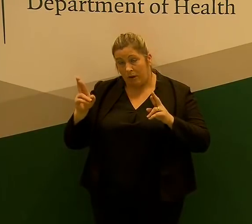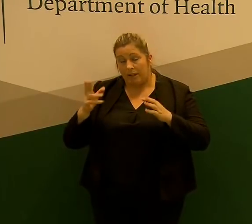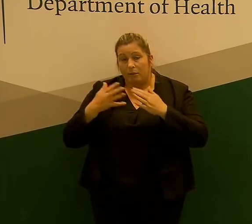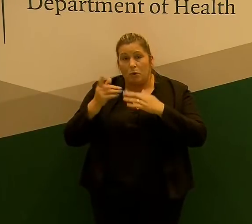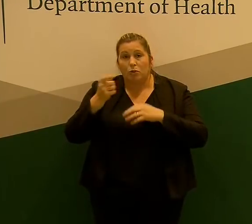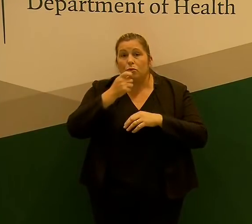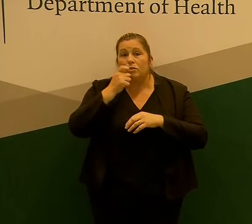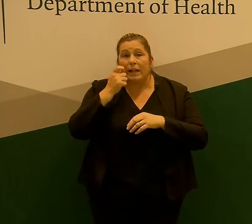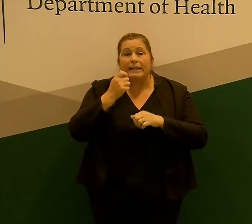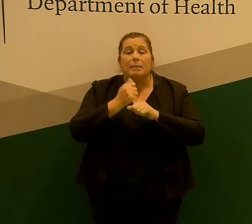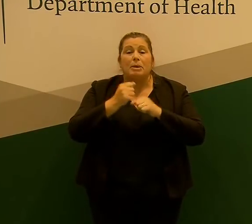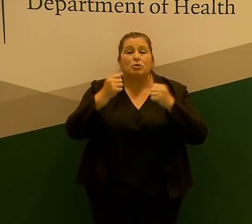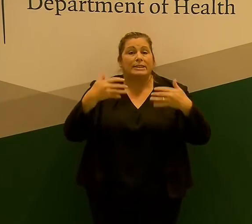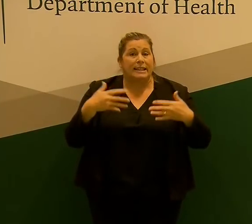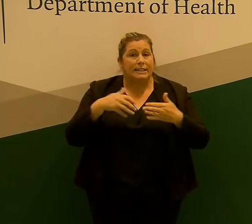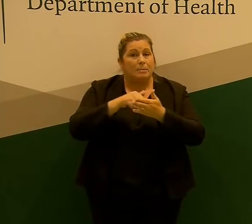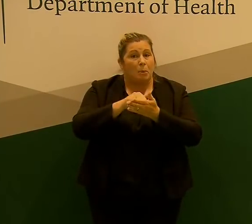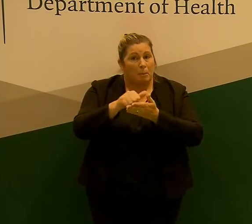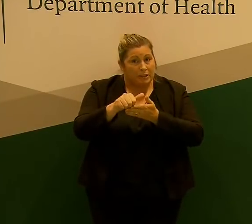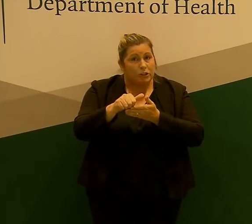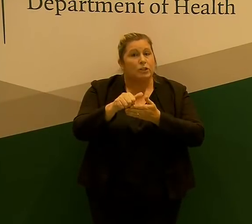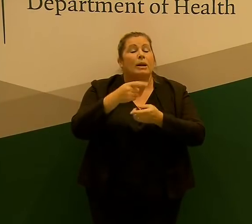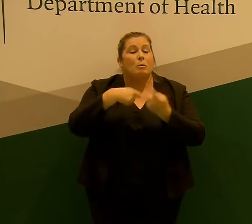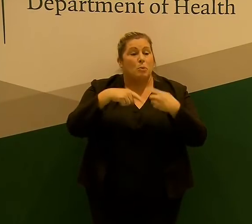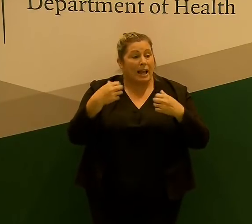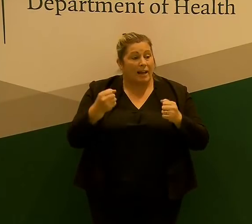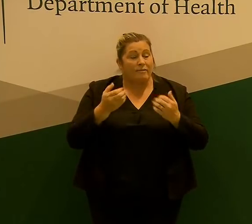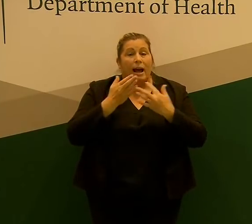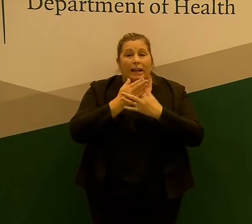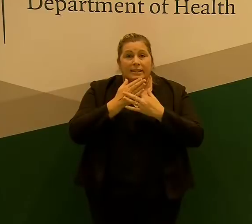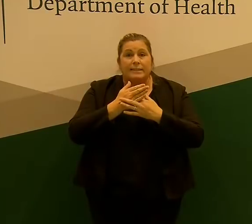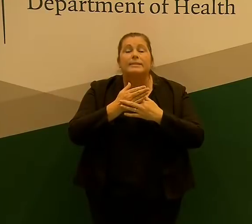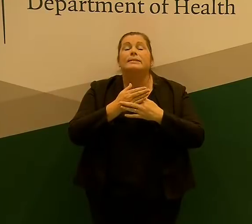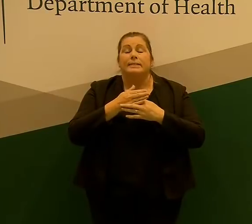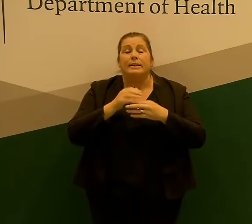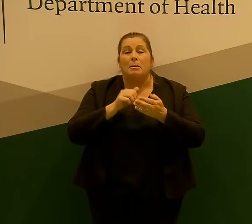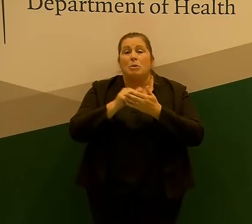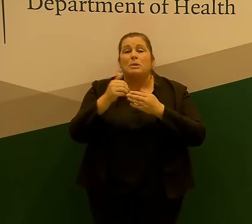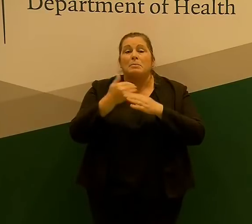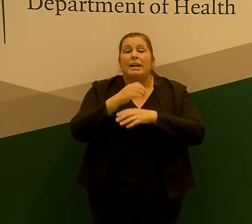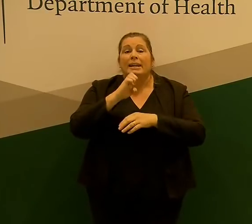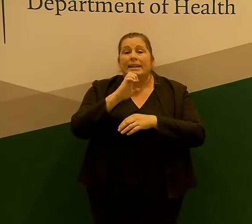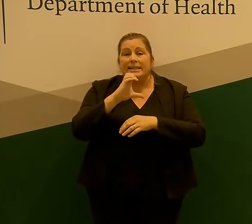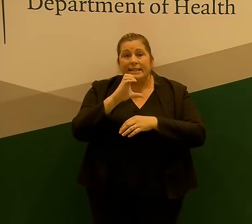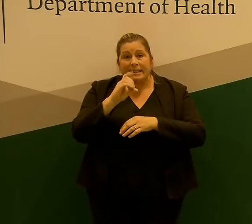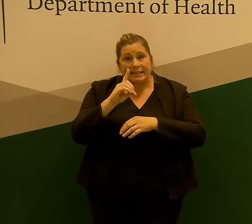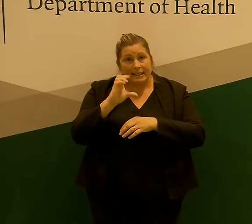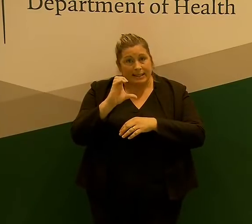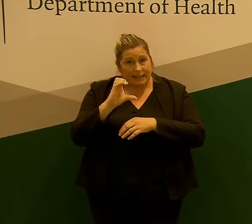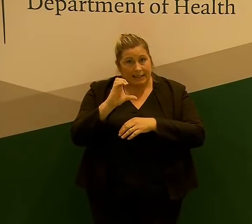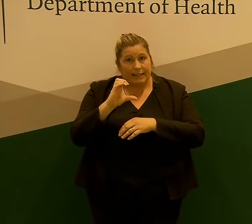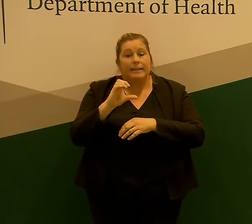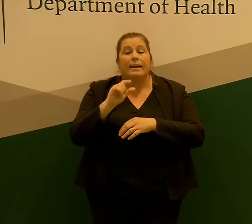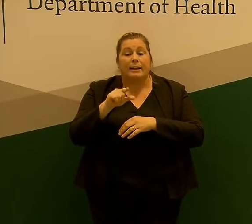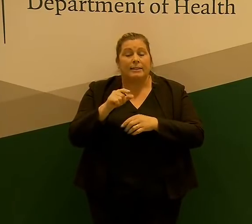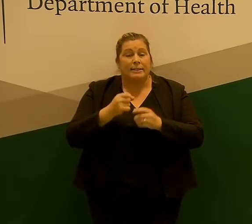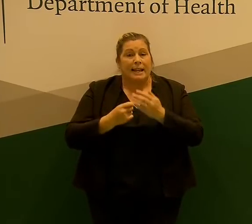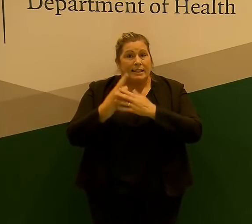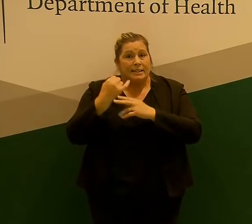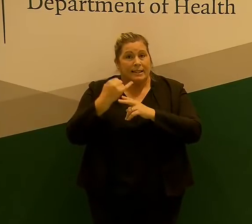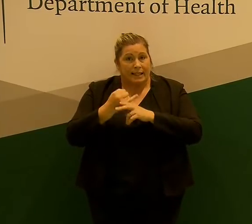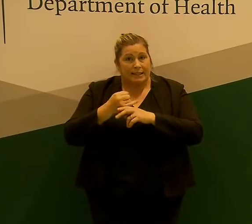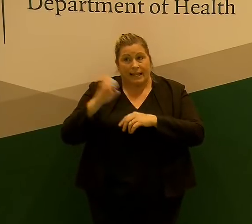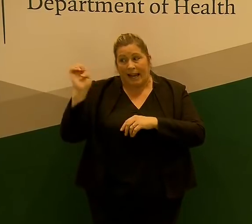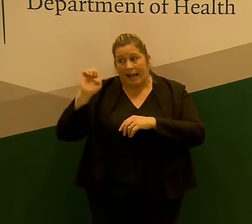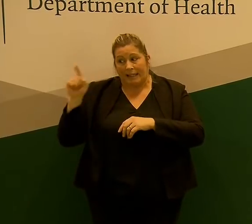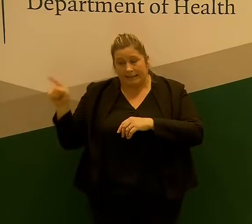in terms of the data that's published and that we have access to and that's published by the ECDC also as it applies to the incidents on the island of Great